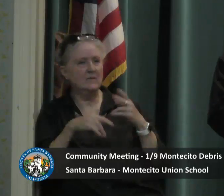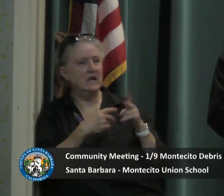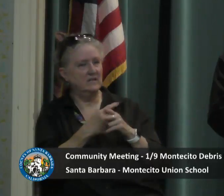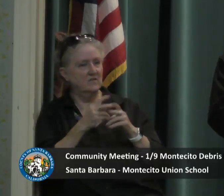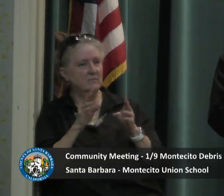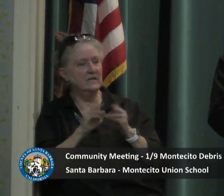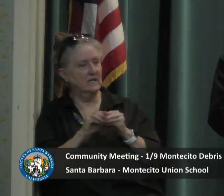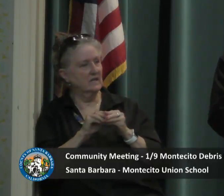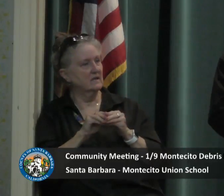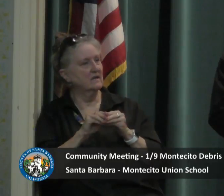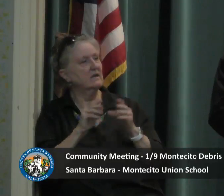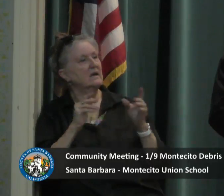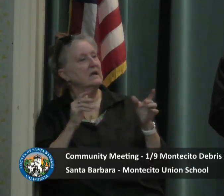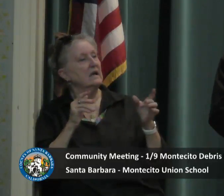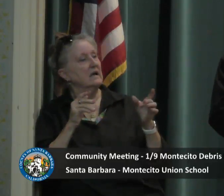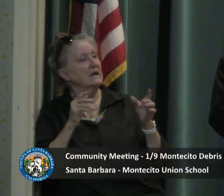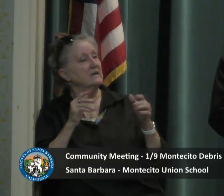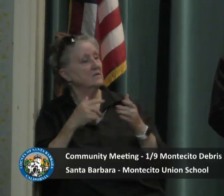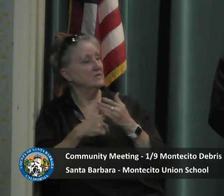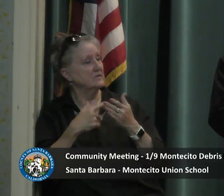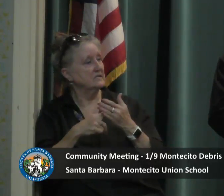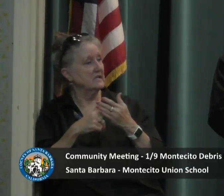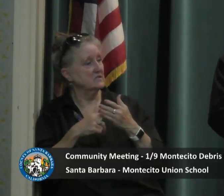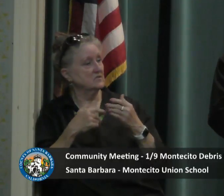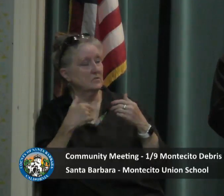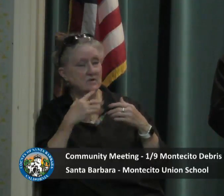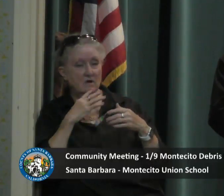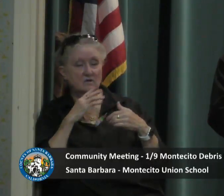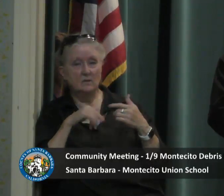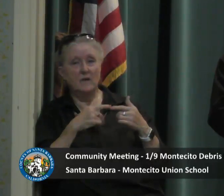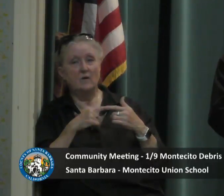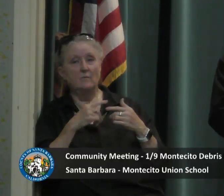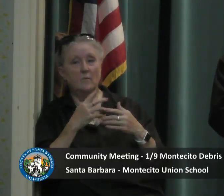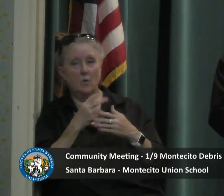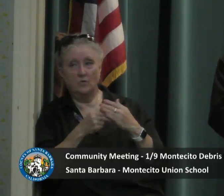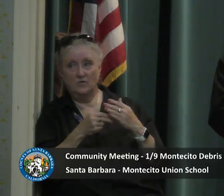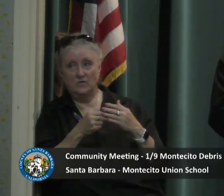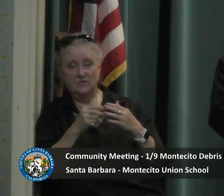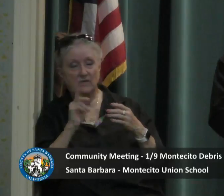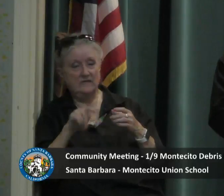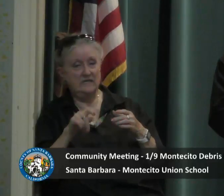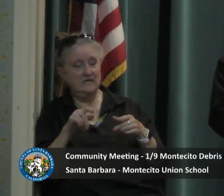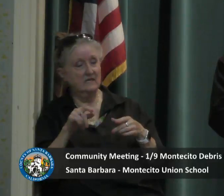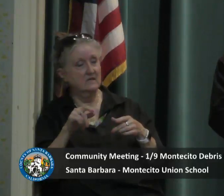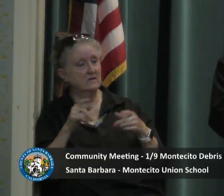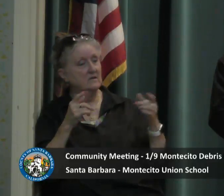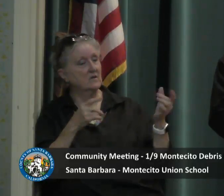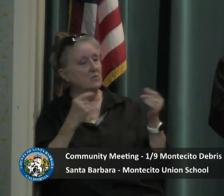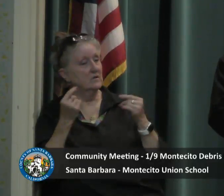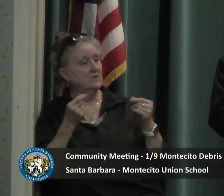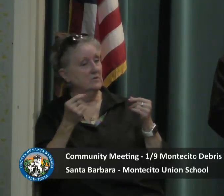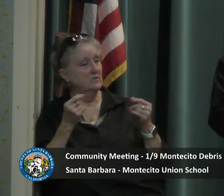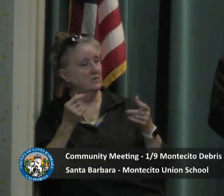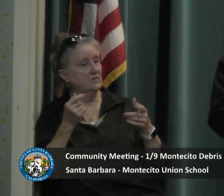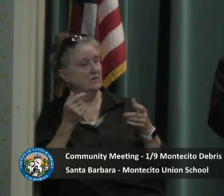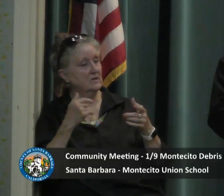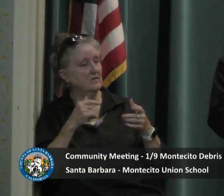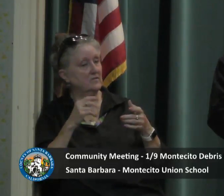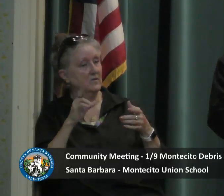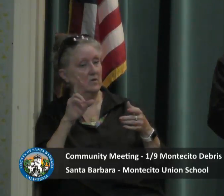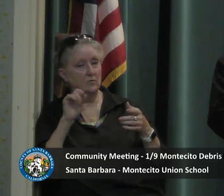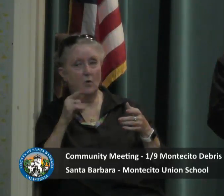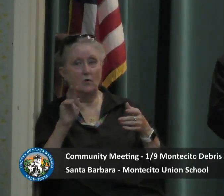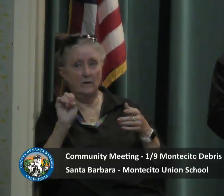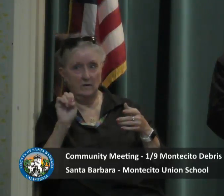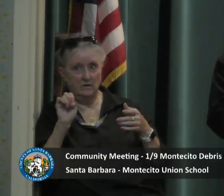meeting. And in those discussions, we talked about both the need to what to do if there was a rogue